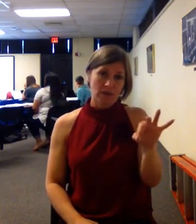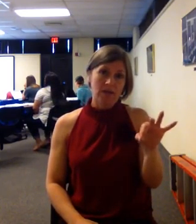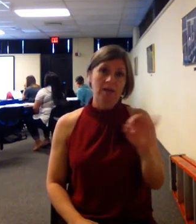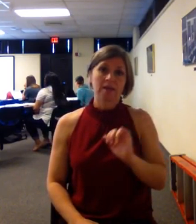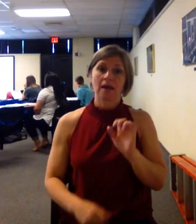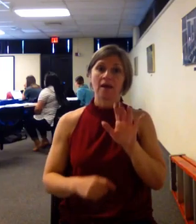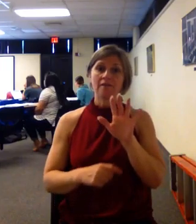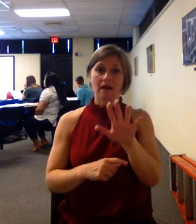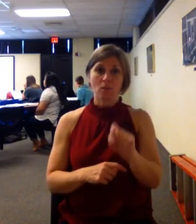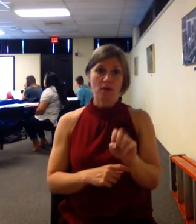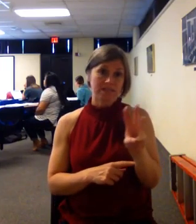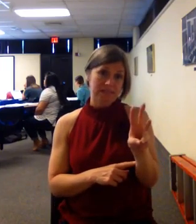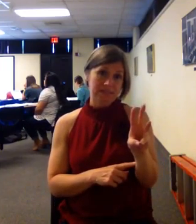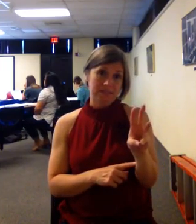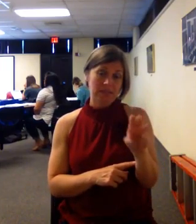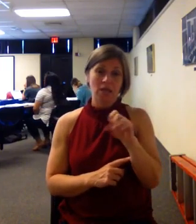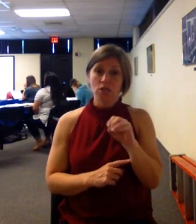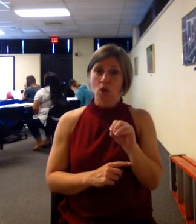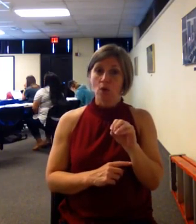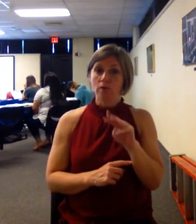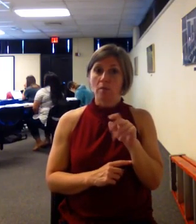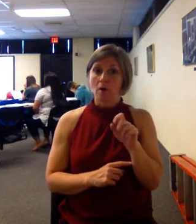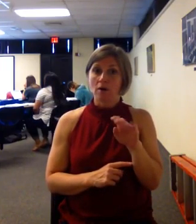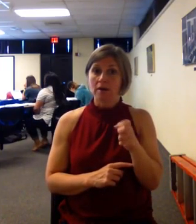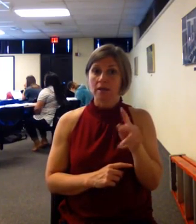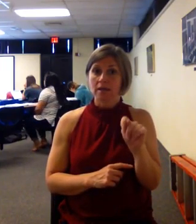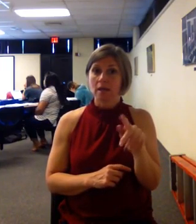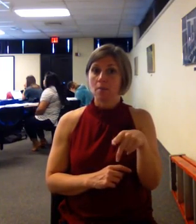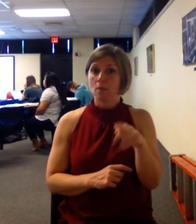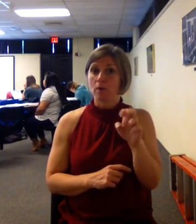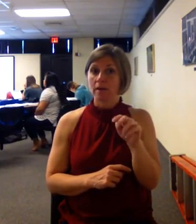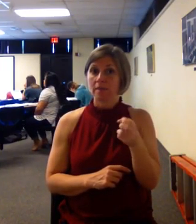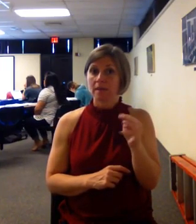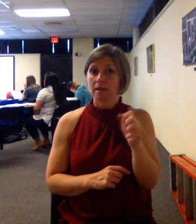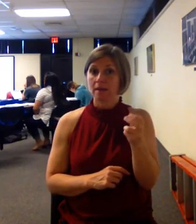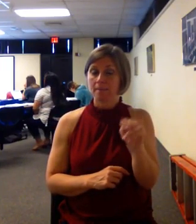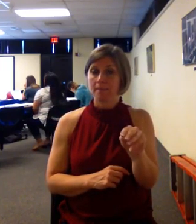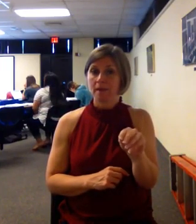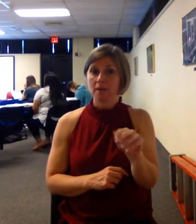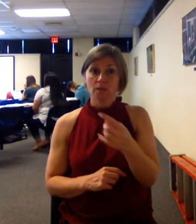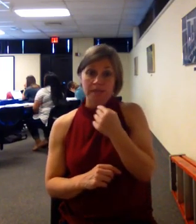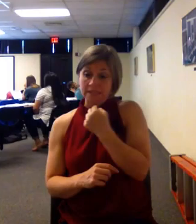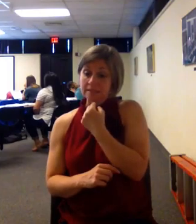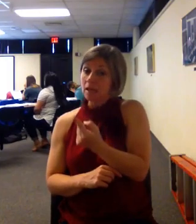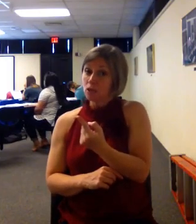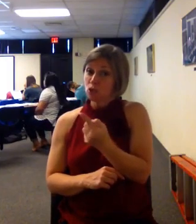5.6, so what is the market risk premium? So he's telling you market at the